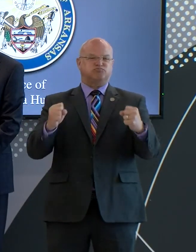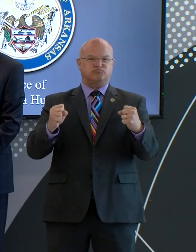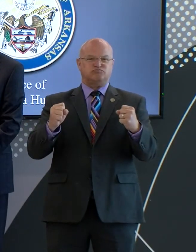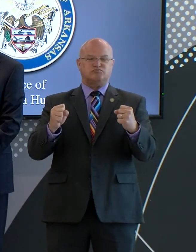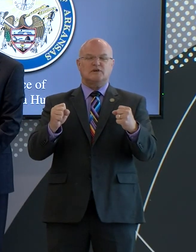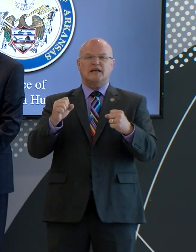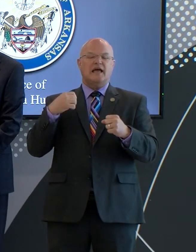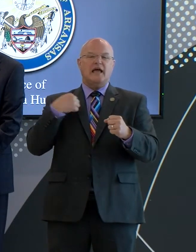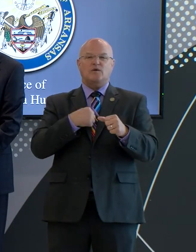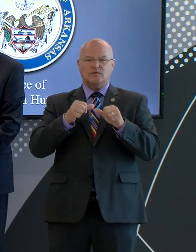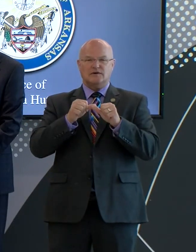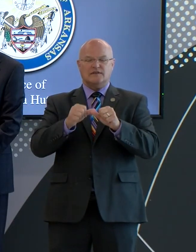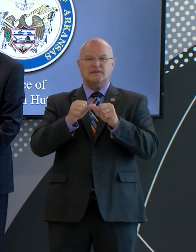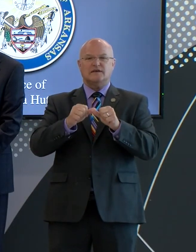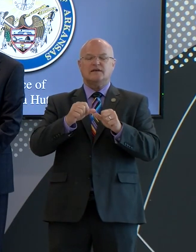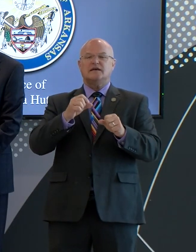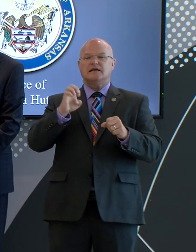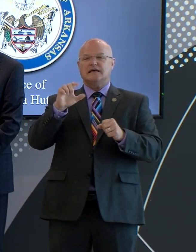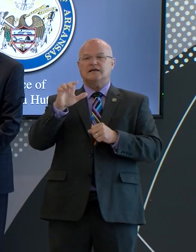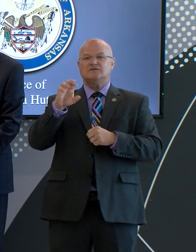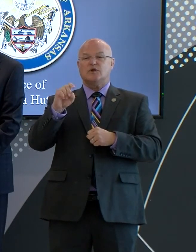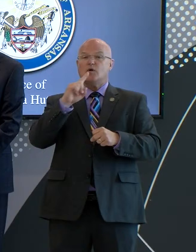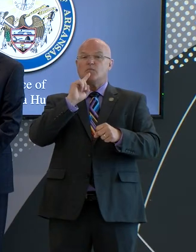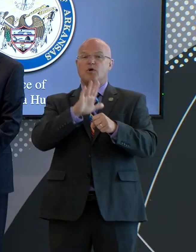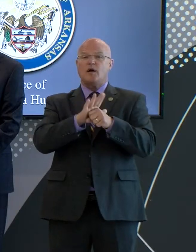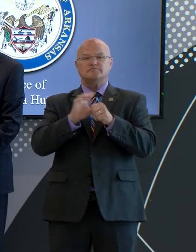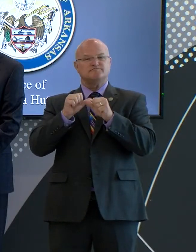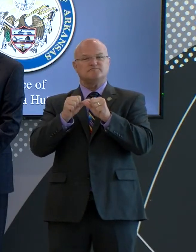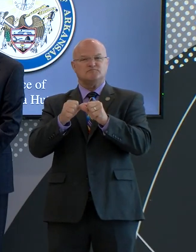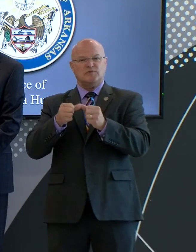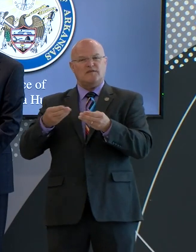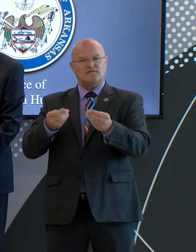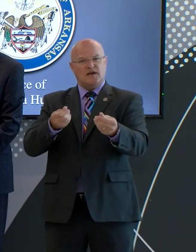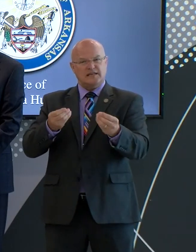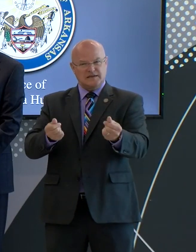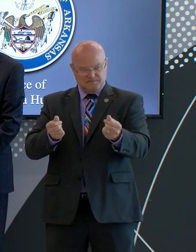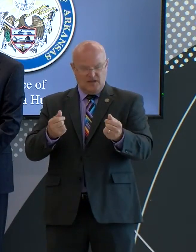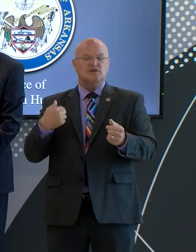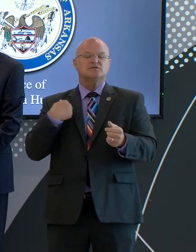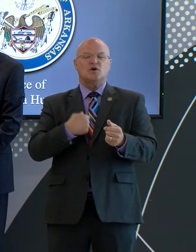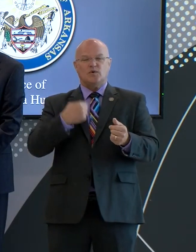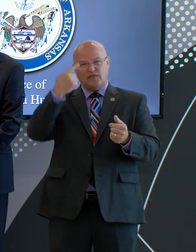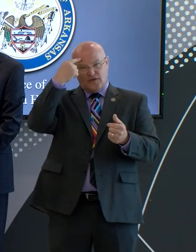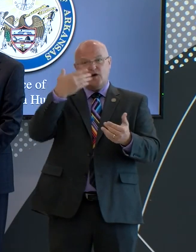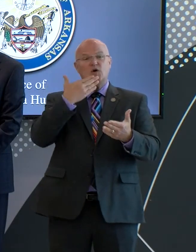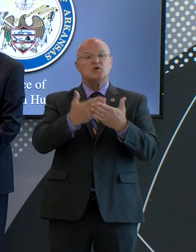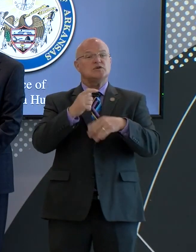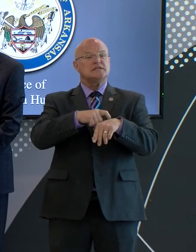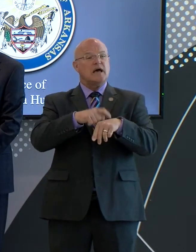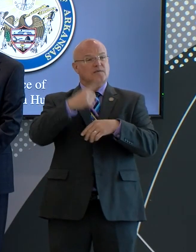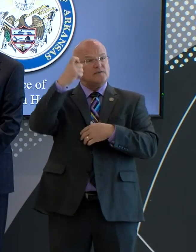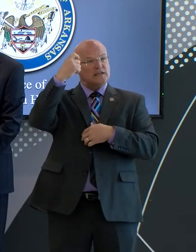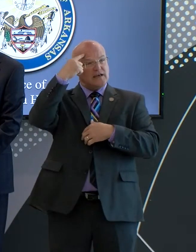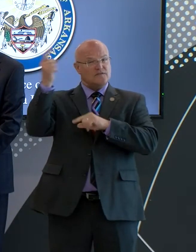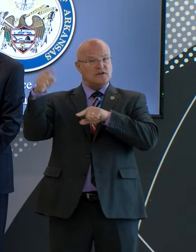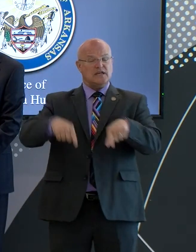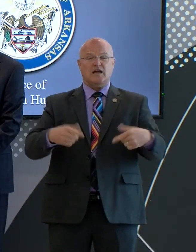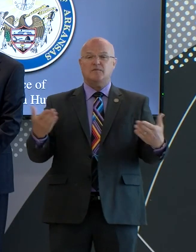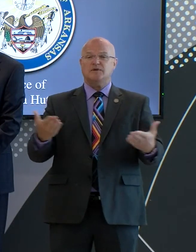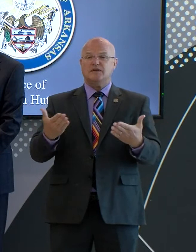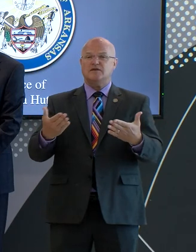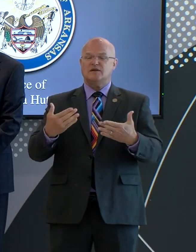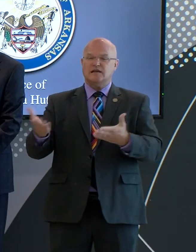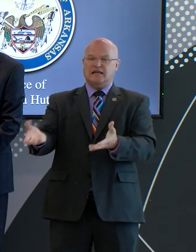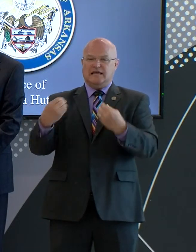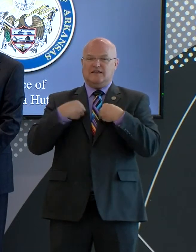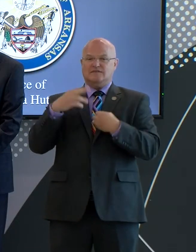continue to be funded, but I just thought it would be the right time for the governor to come here today to provide his updates. I know this is something